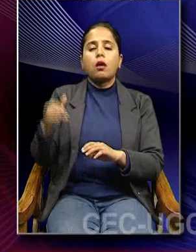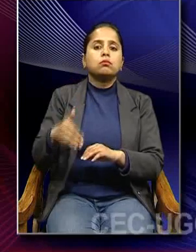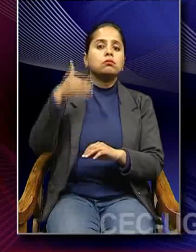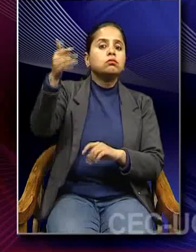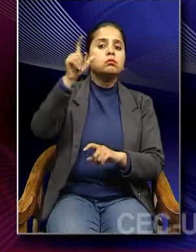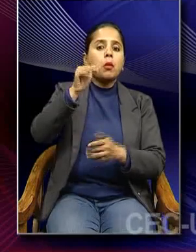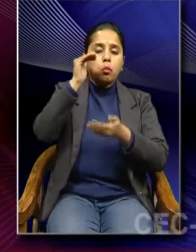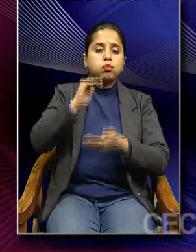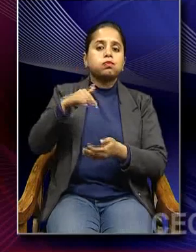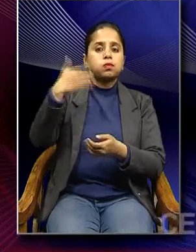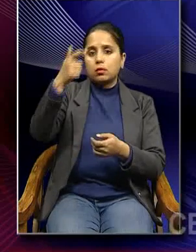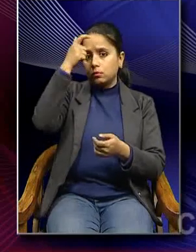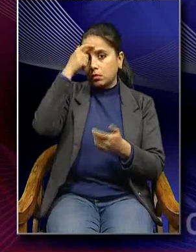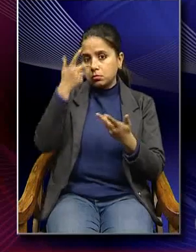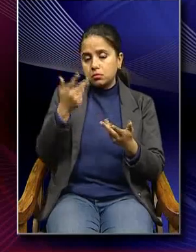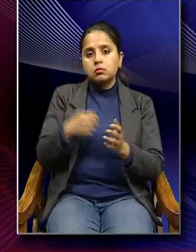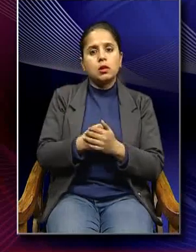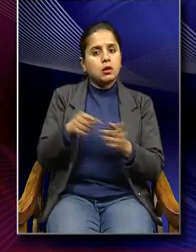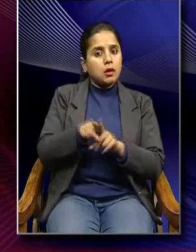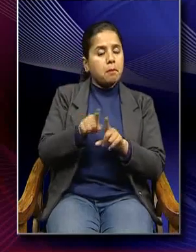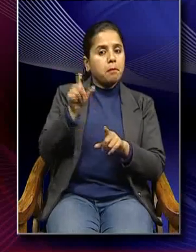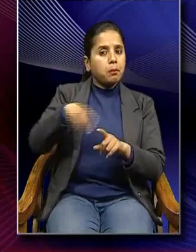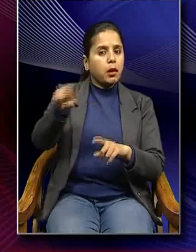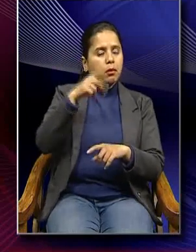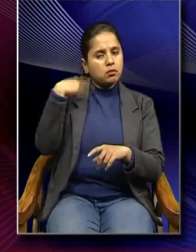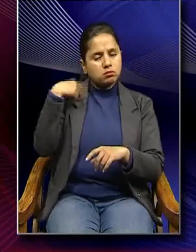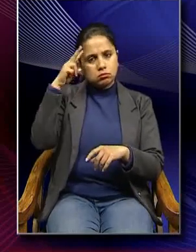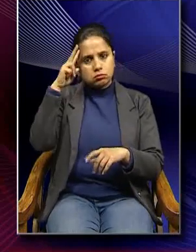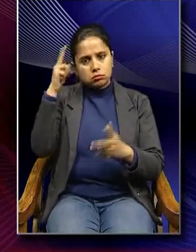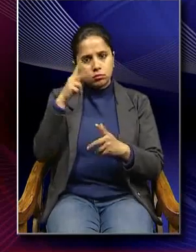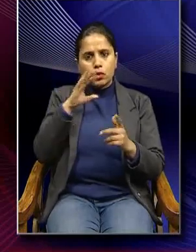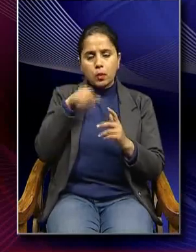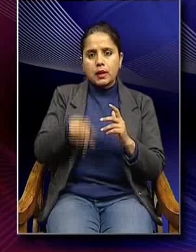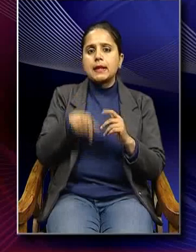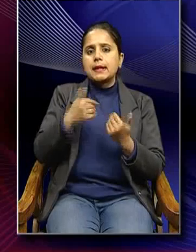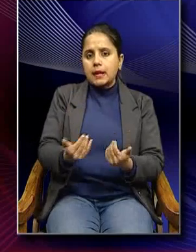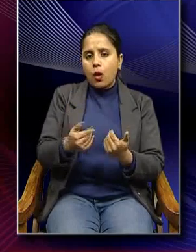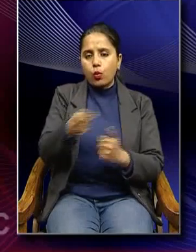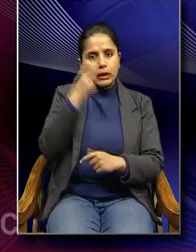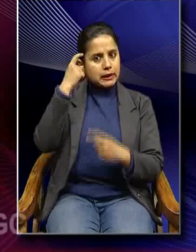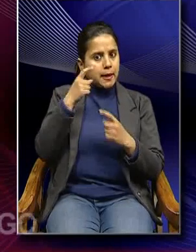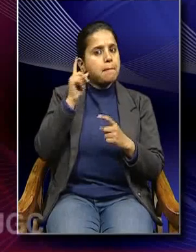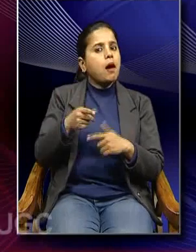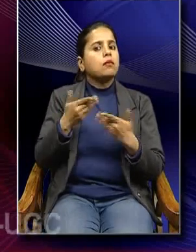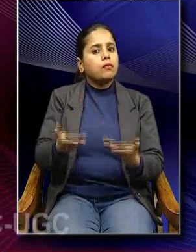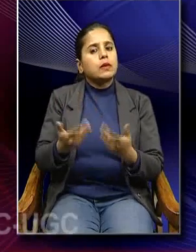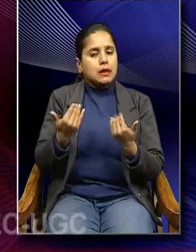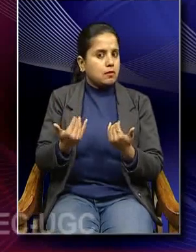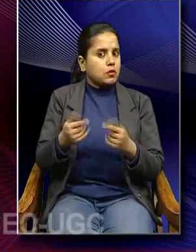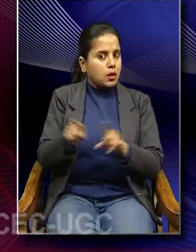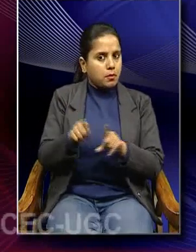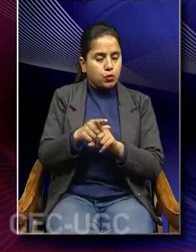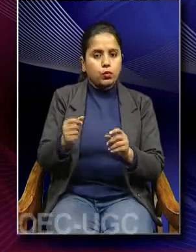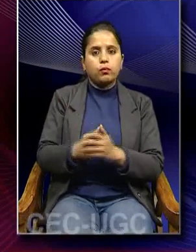and the concerns for those people are taken right now in the present world.